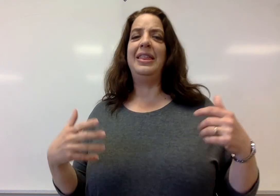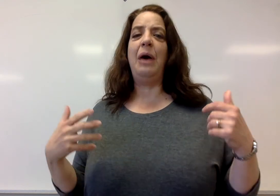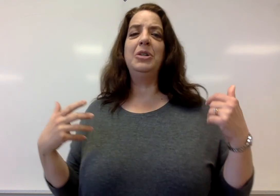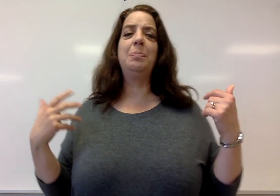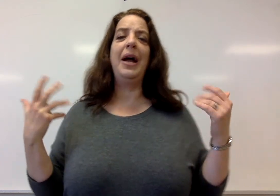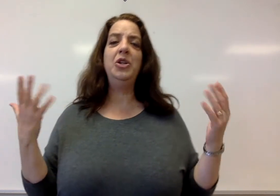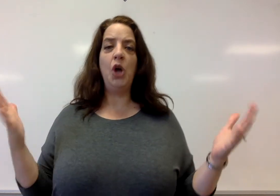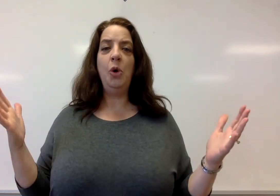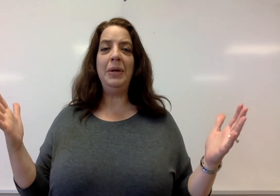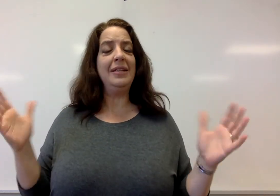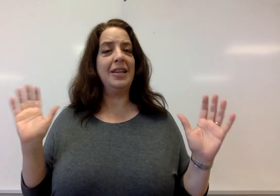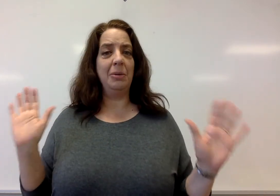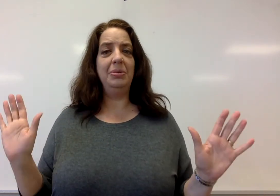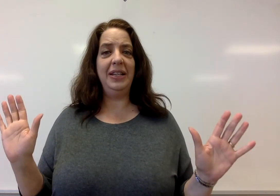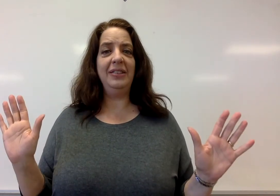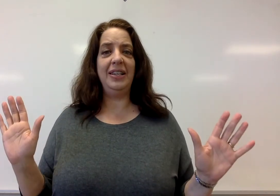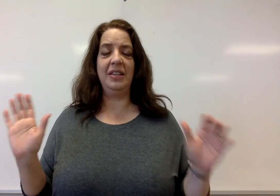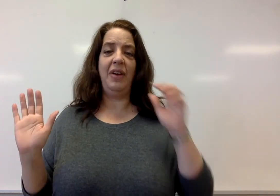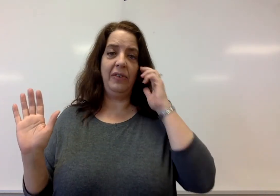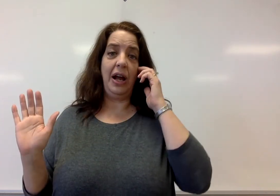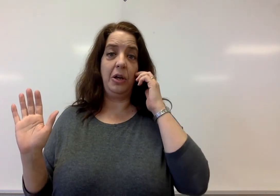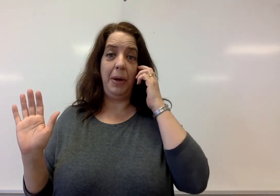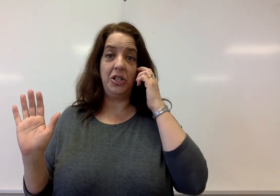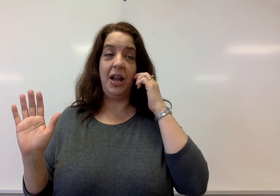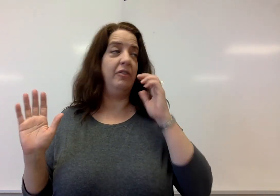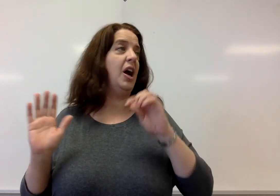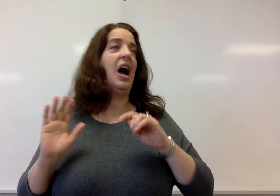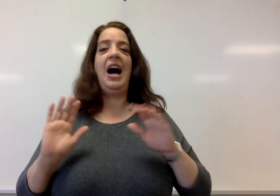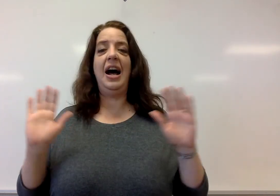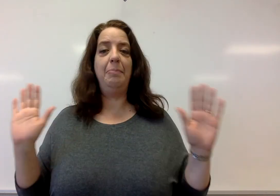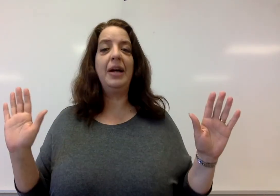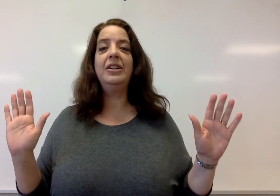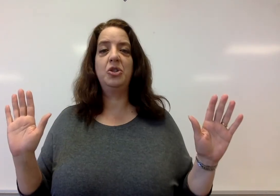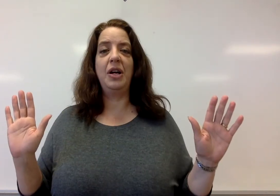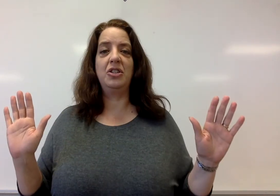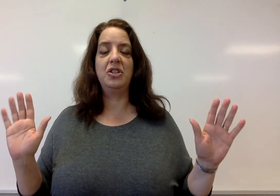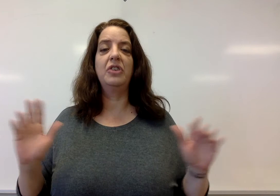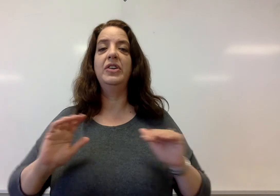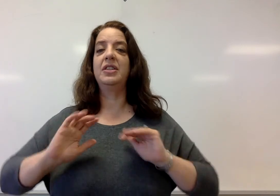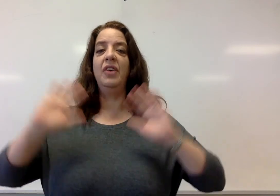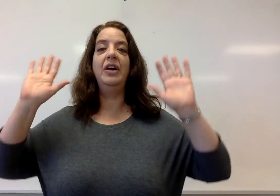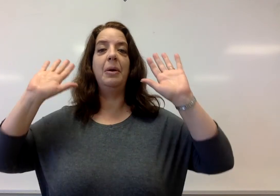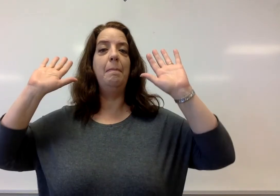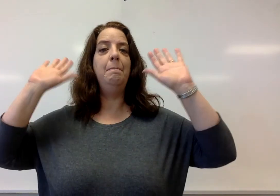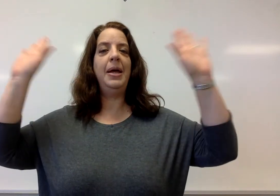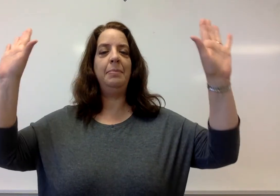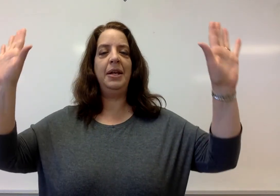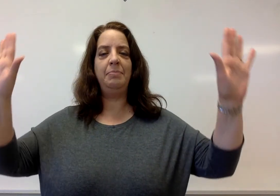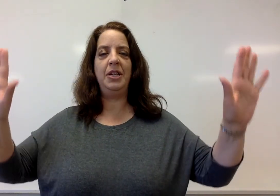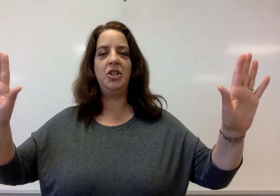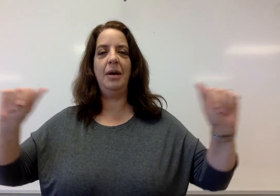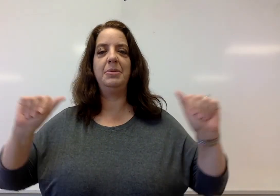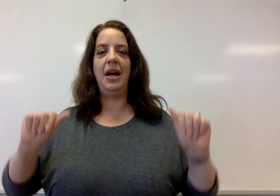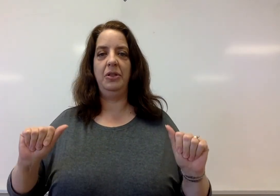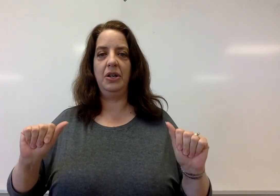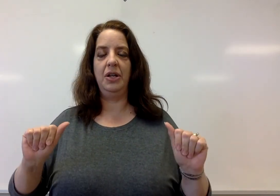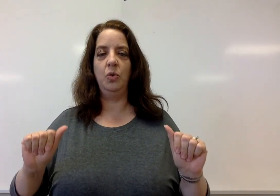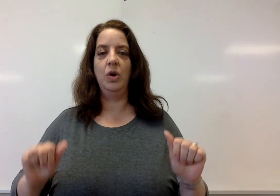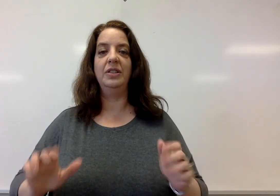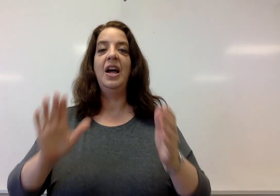was by no means a complete list of every occupation ever. I barely scratched the surface of all the many, many, many jobs out there in the world.